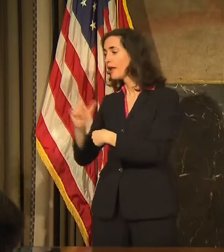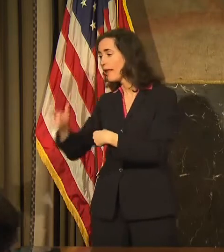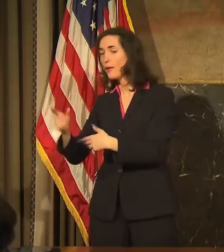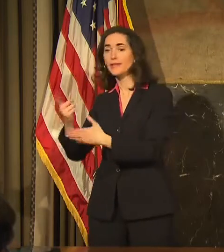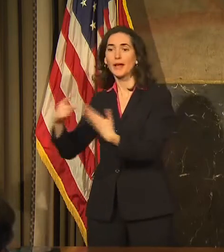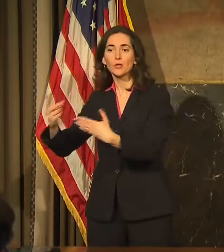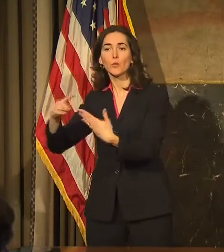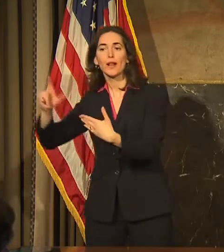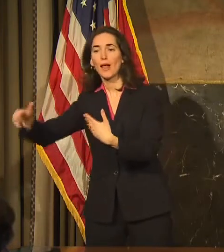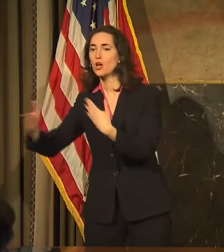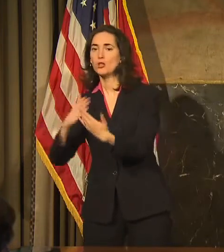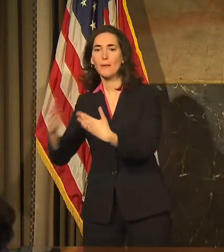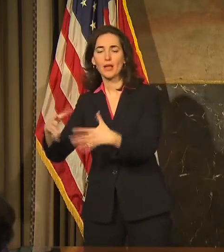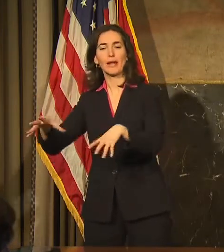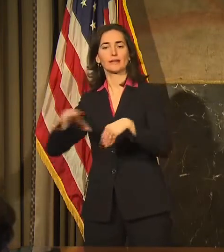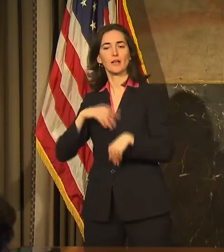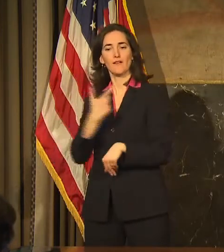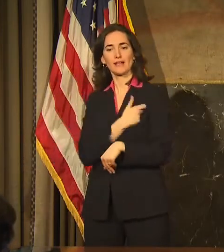it otherwise should have been.